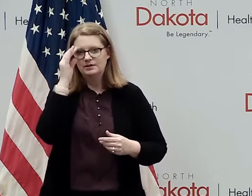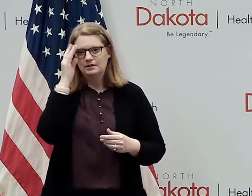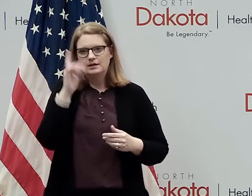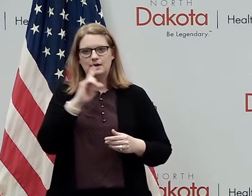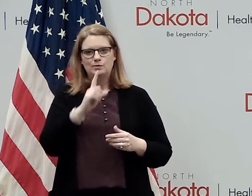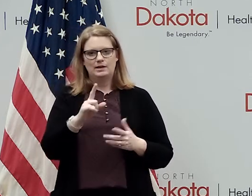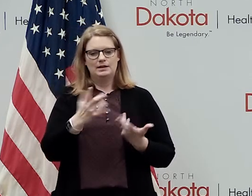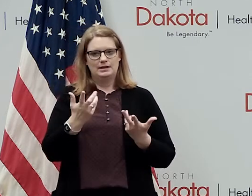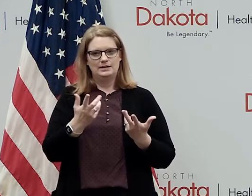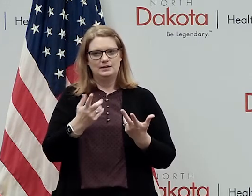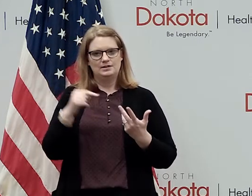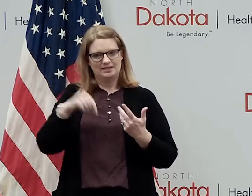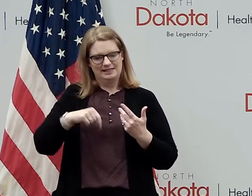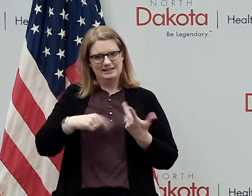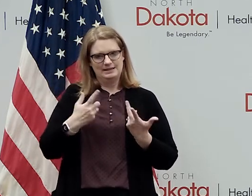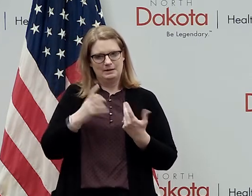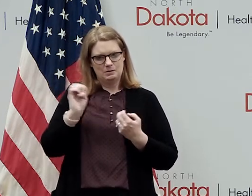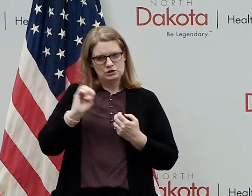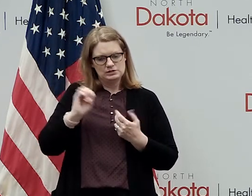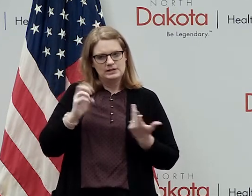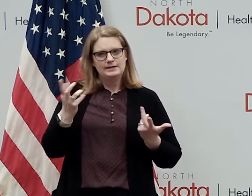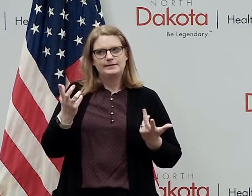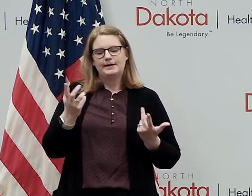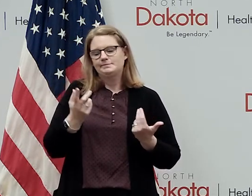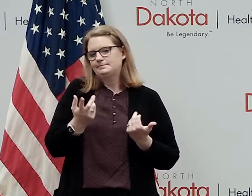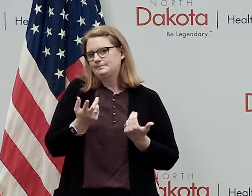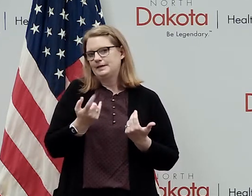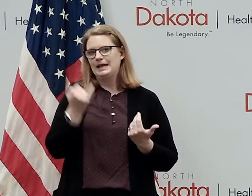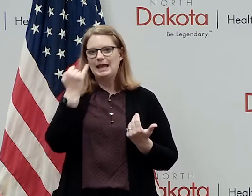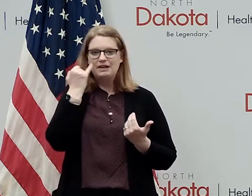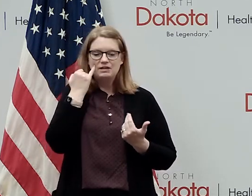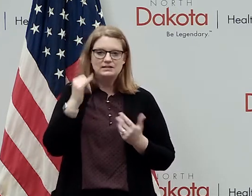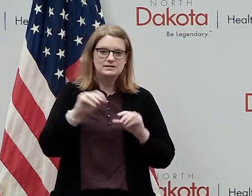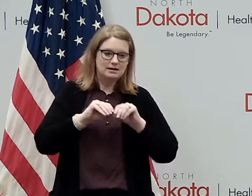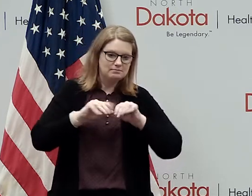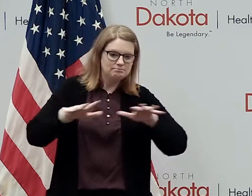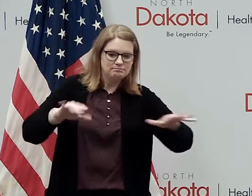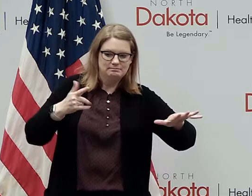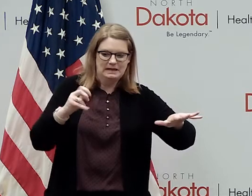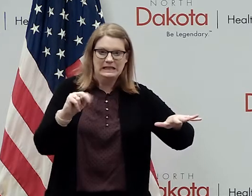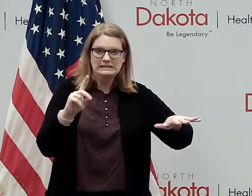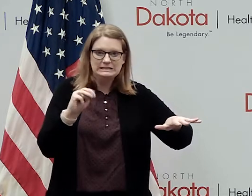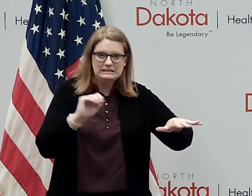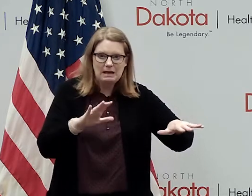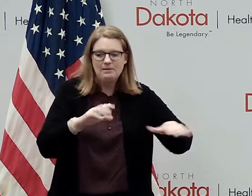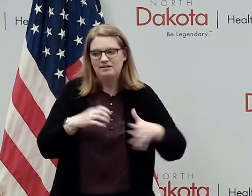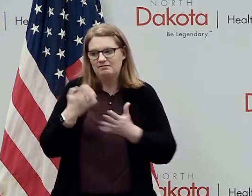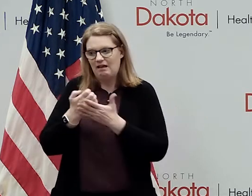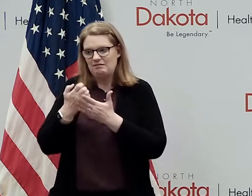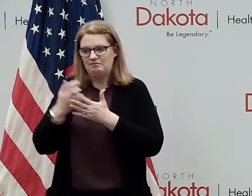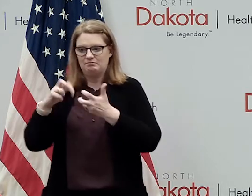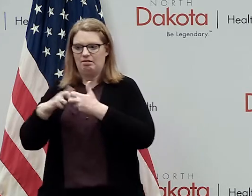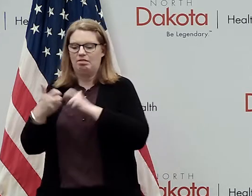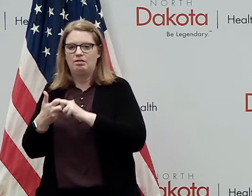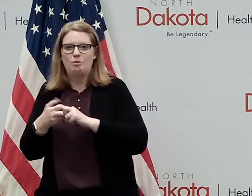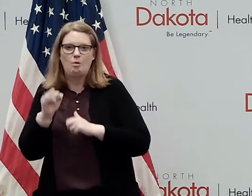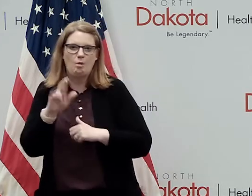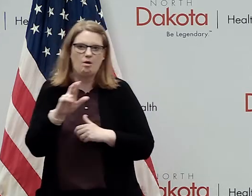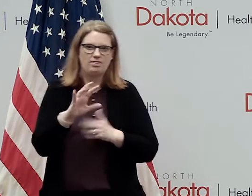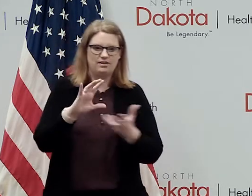set of emergencies because I'm talking about whether it's the pandemic, the economic crisis, or civil